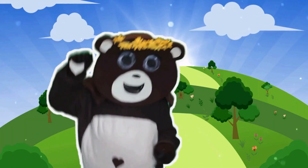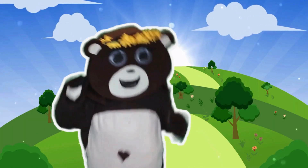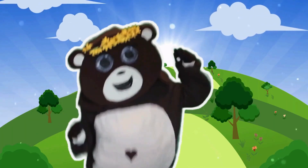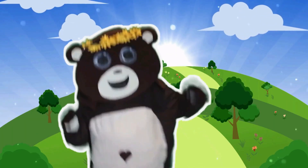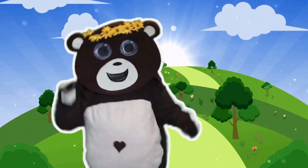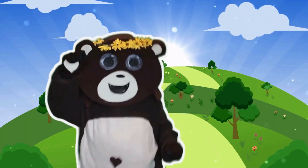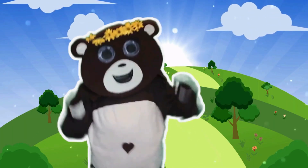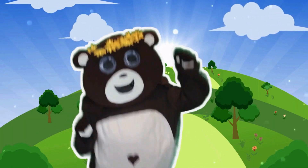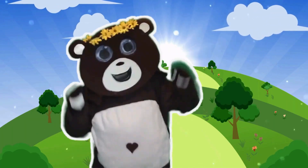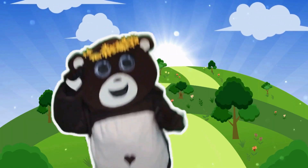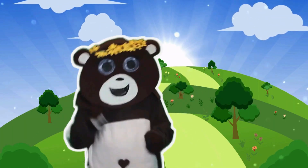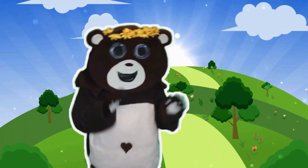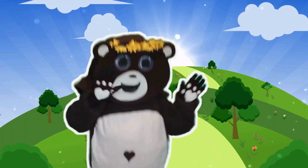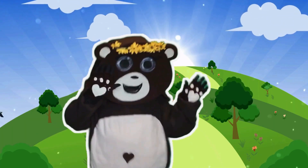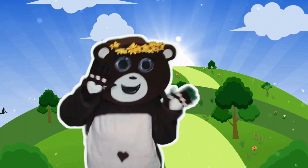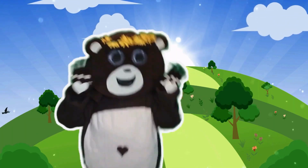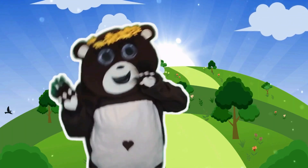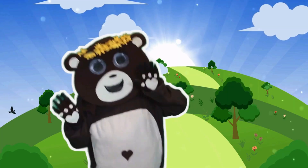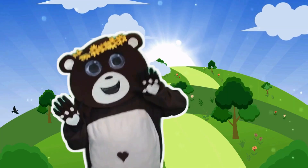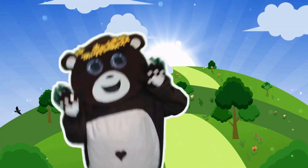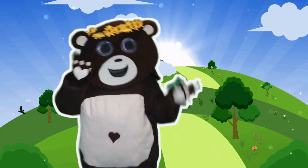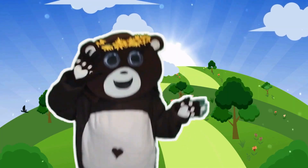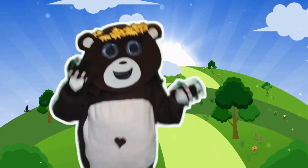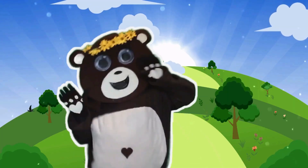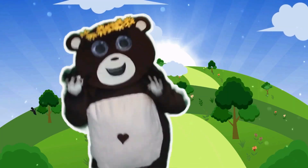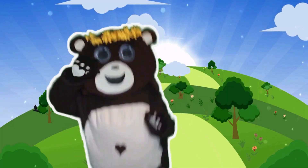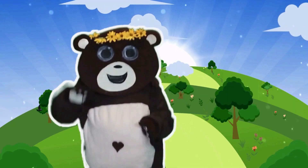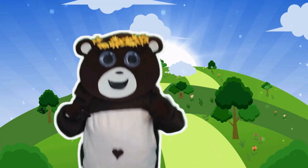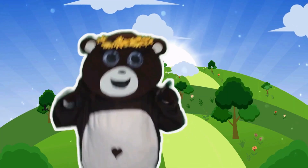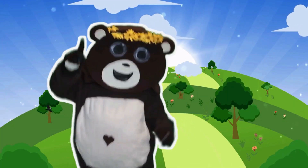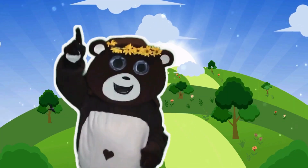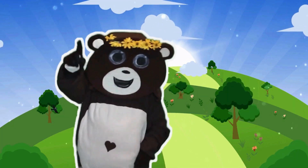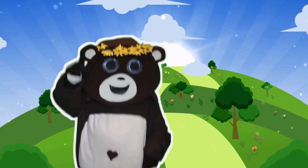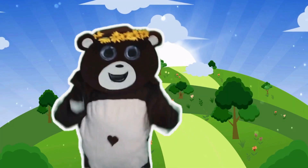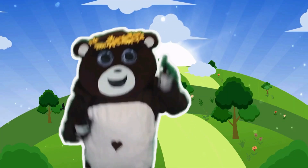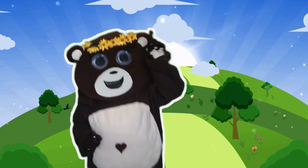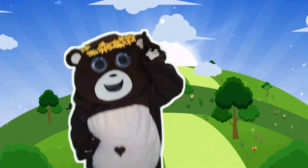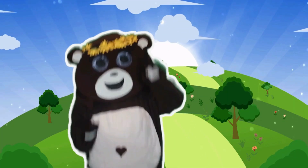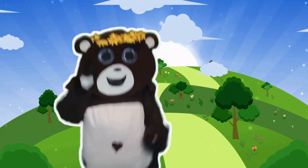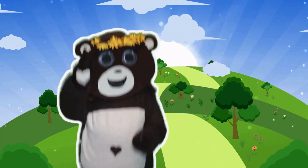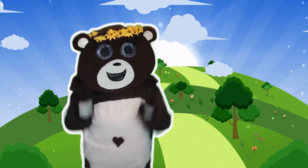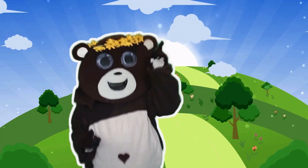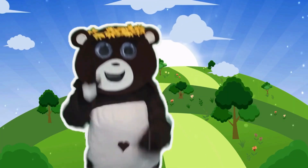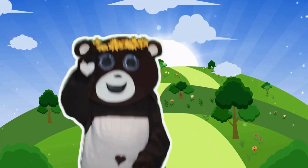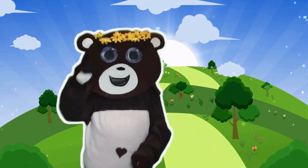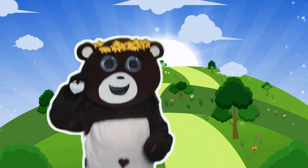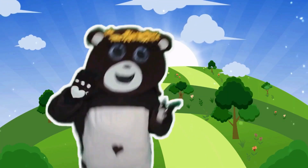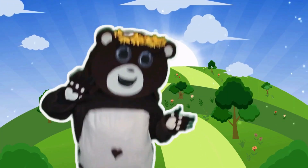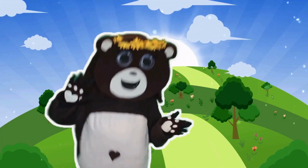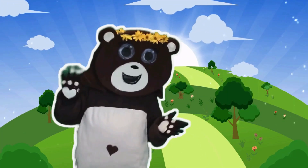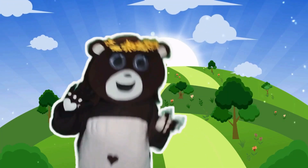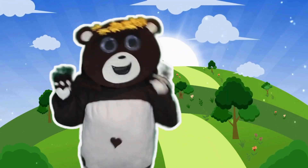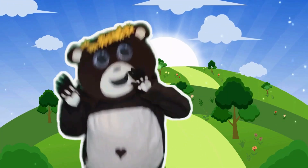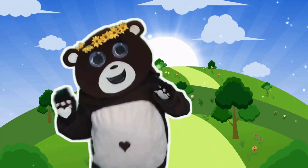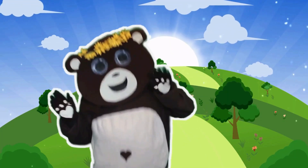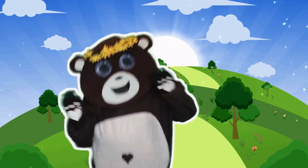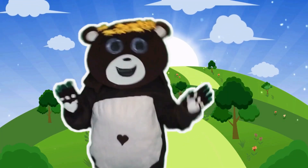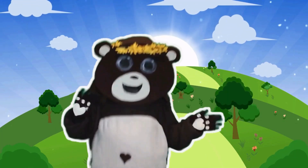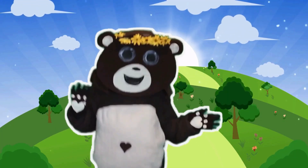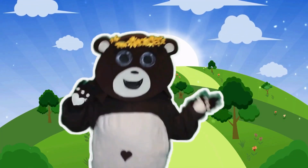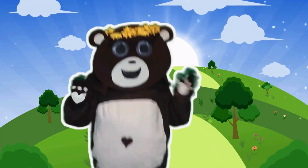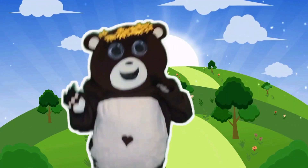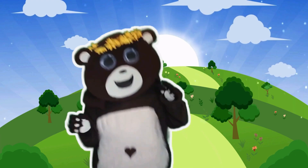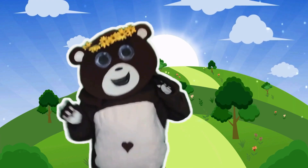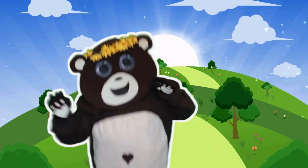peke teti pea, e peke mai. E peke teti pea, e peke